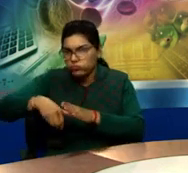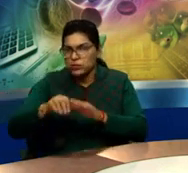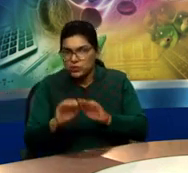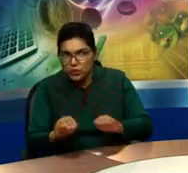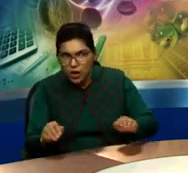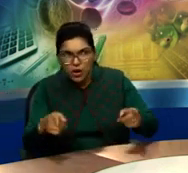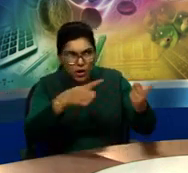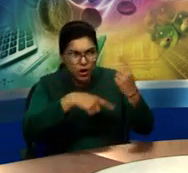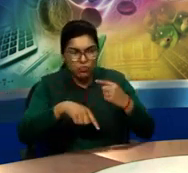missing.